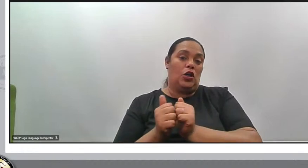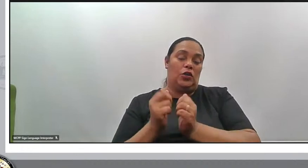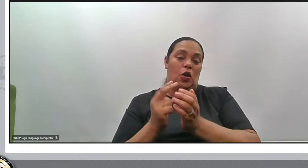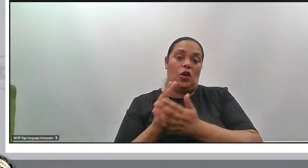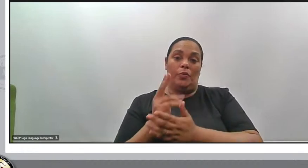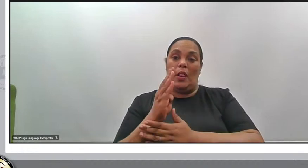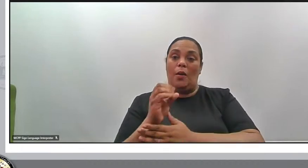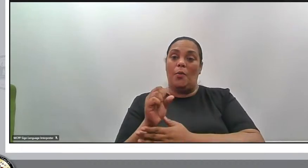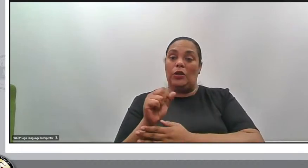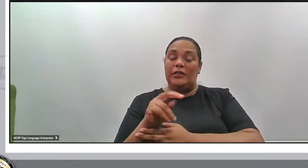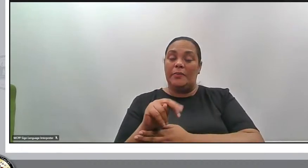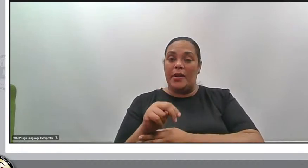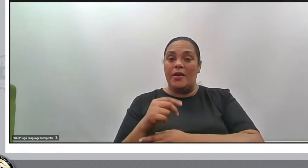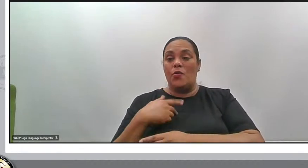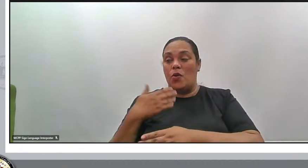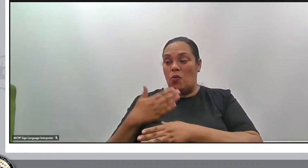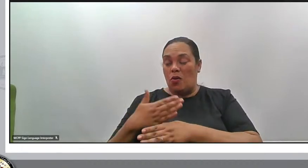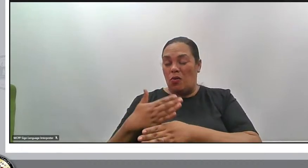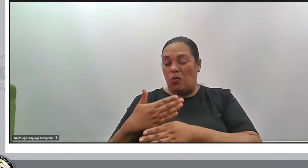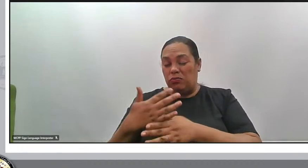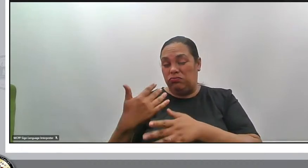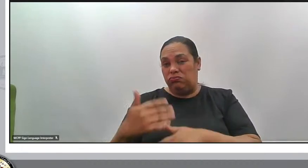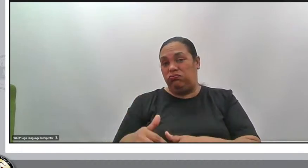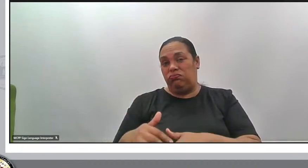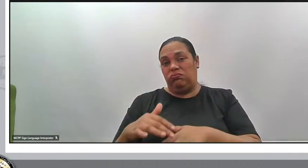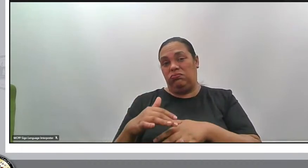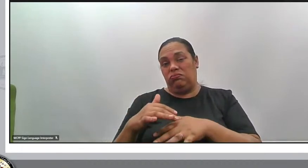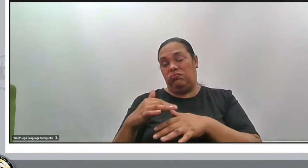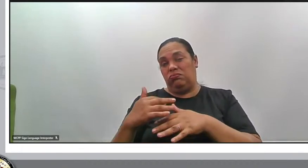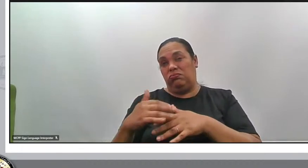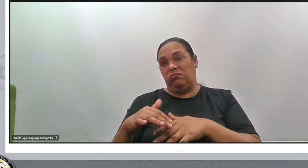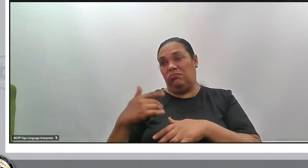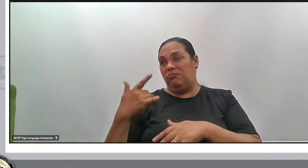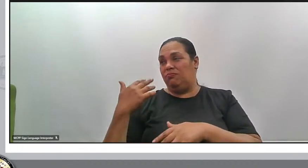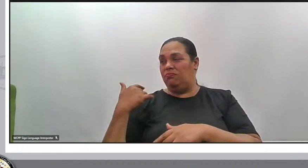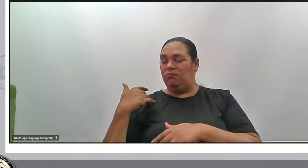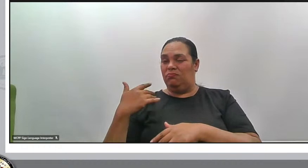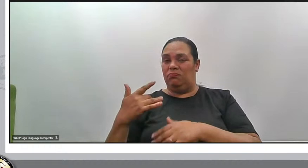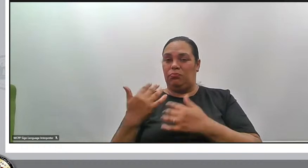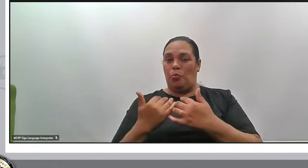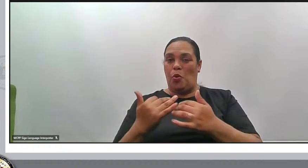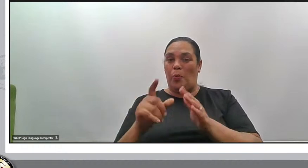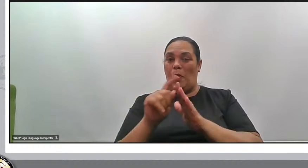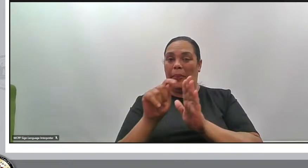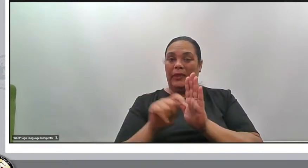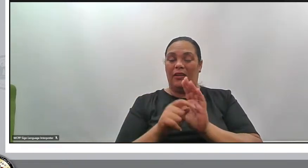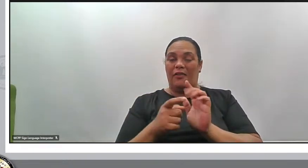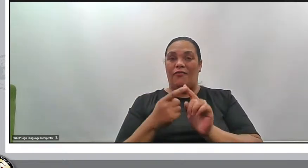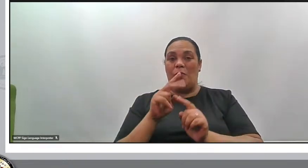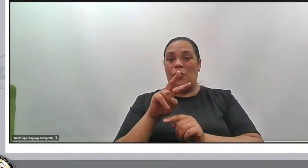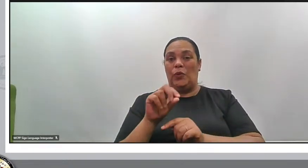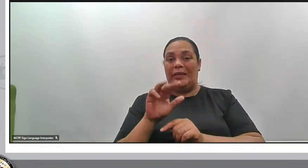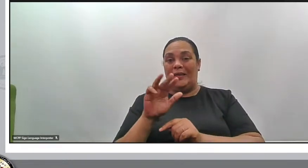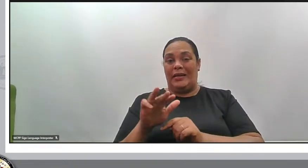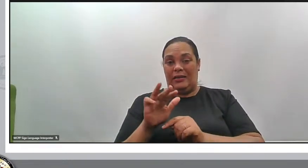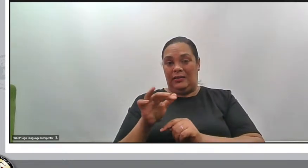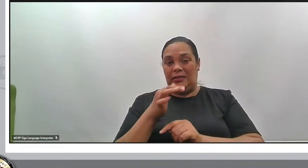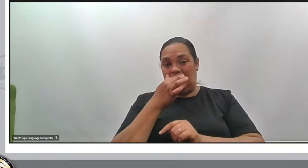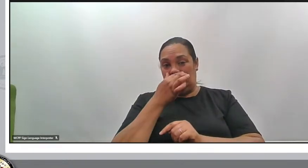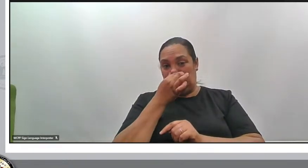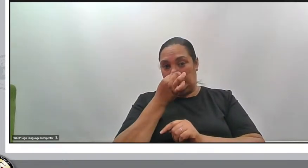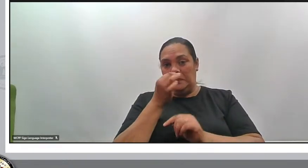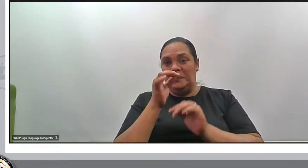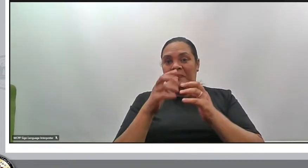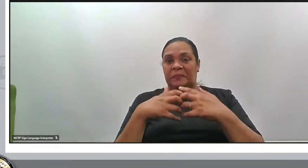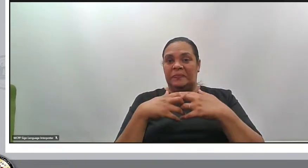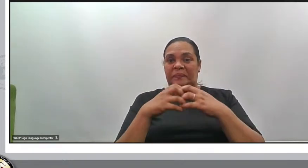Bosman. We have worked over this parliamentary term since 2019 to